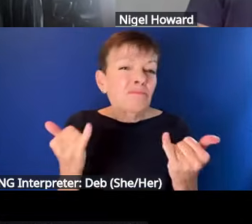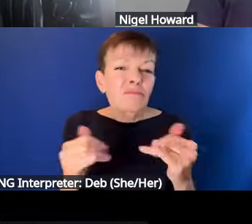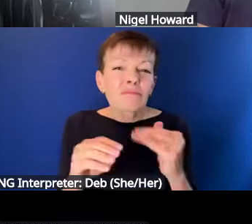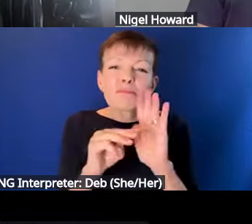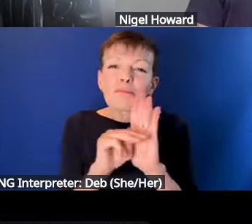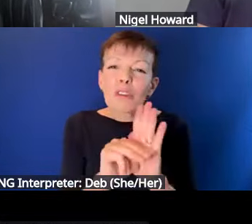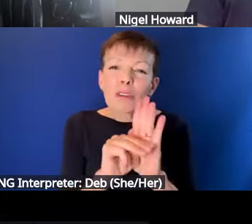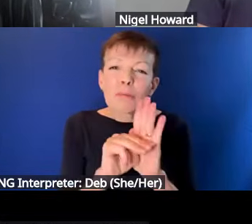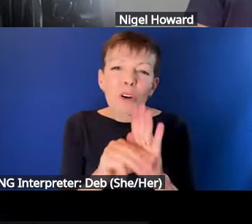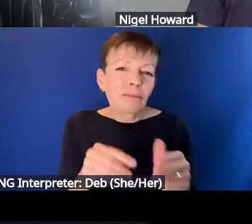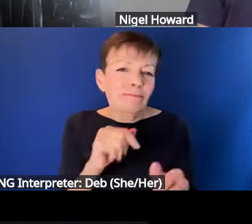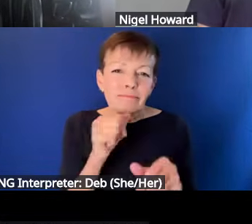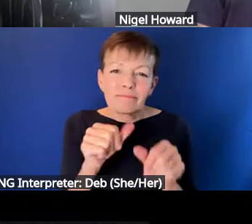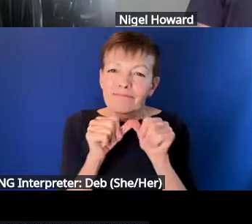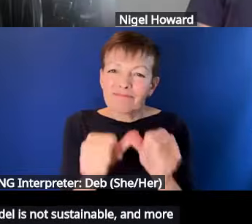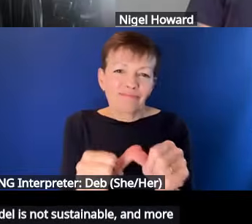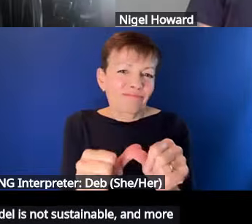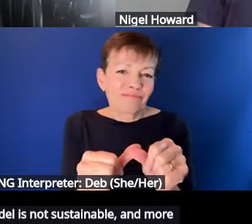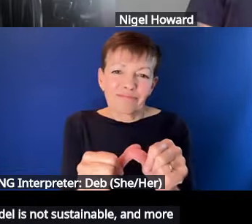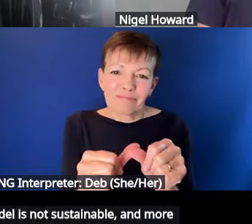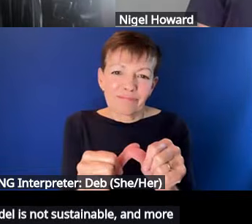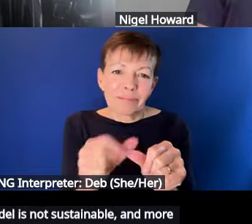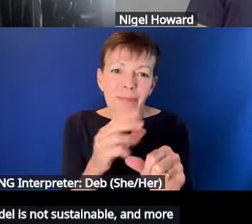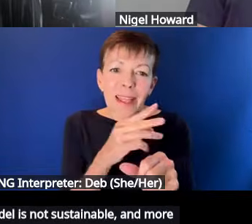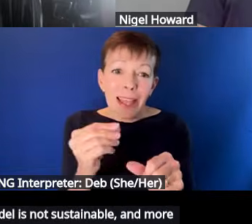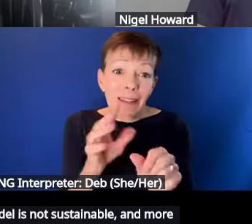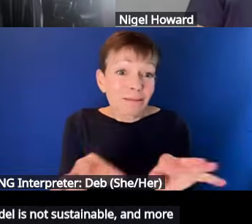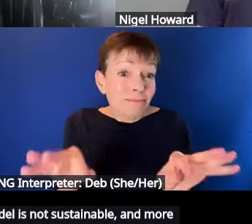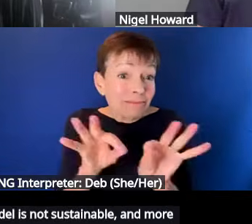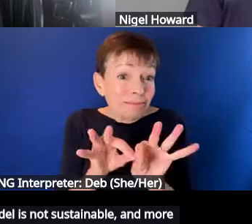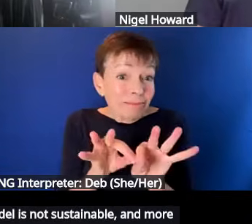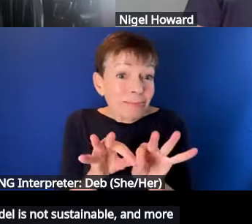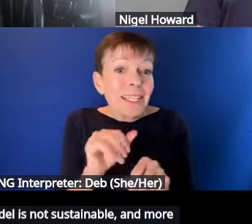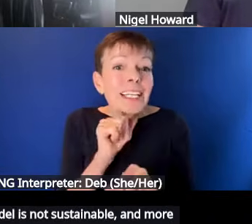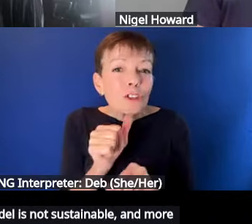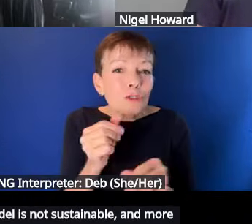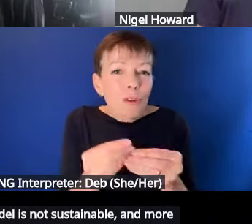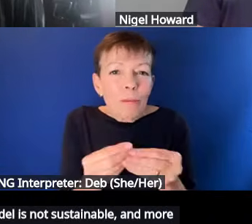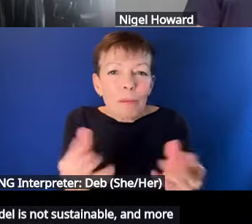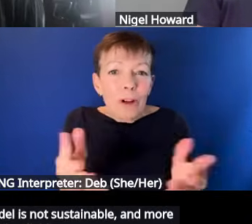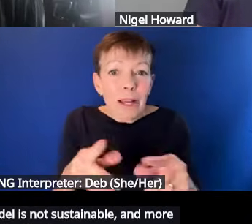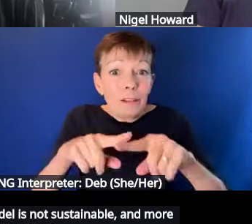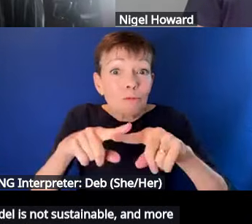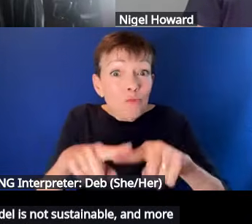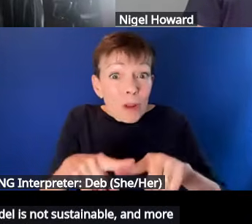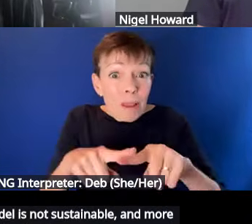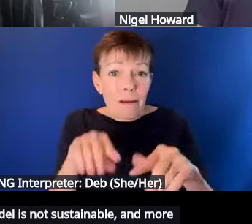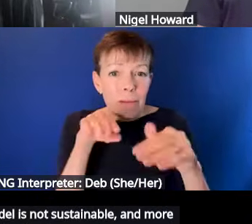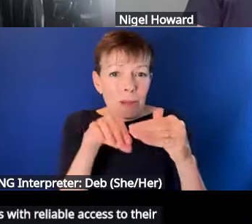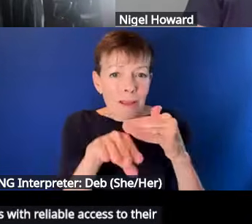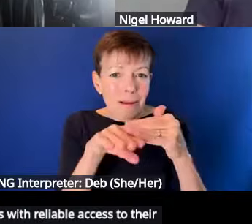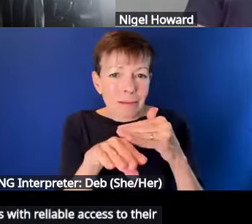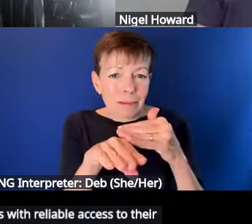sustainable. And more importantly, it is not providing deaf students with reliable access to their